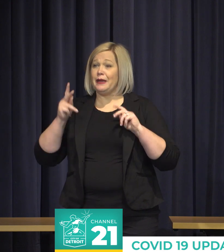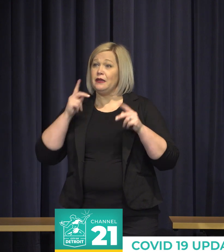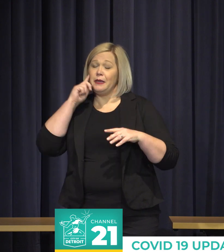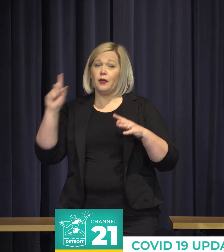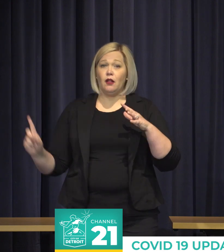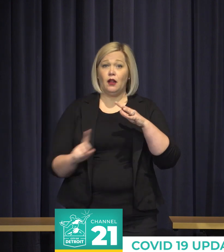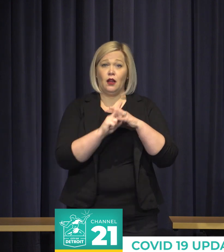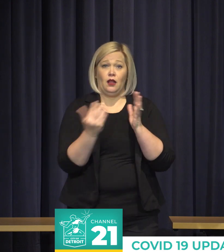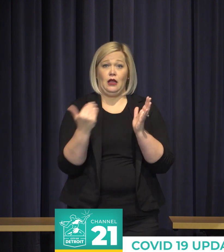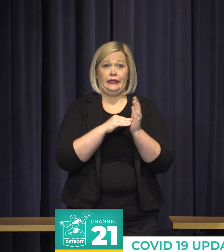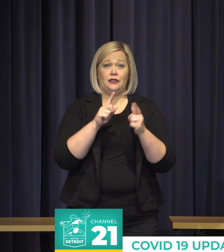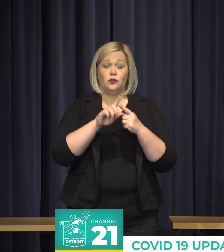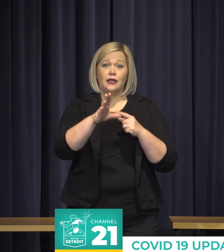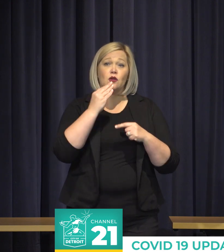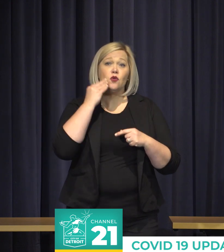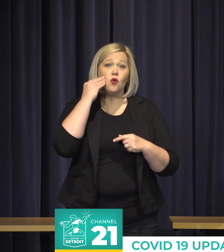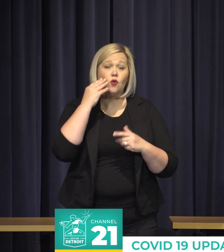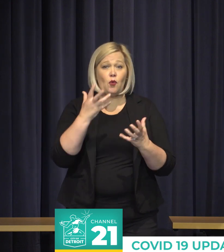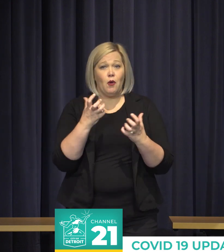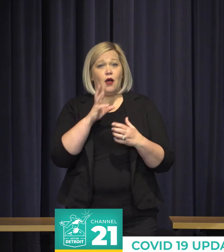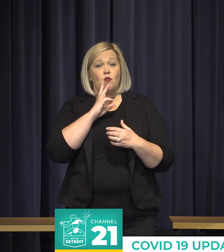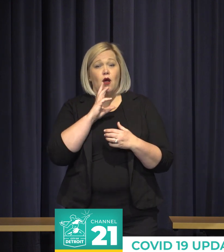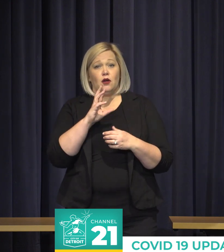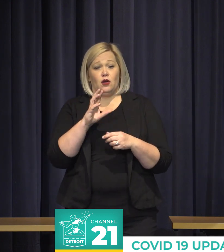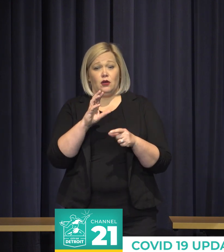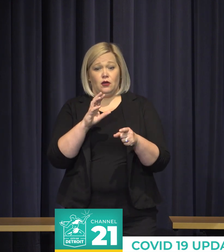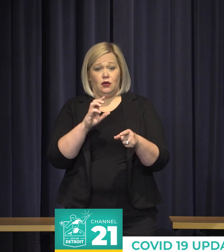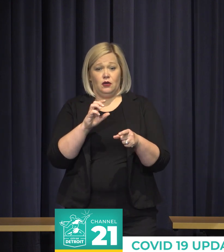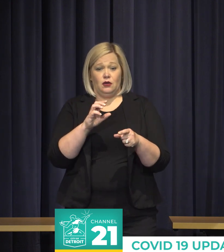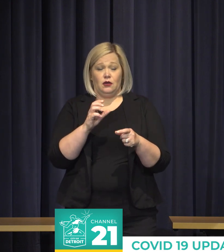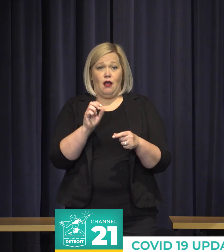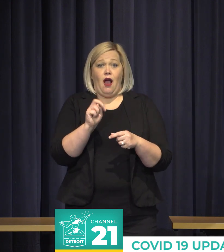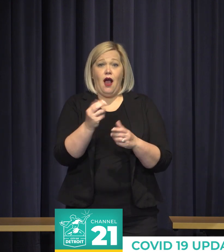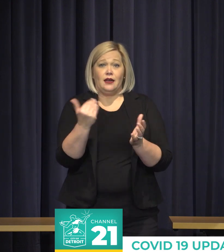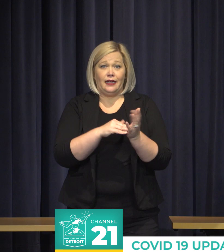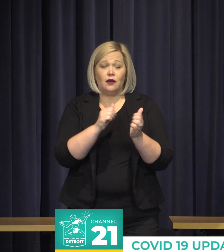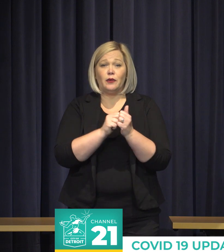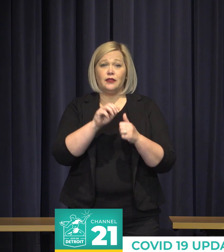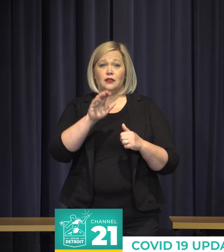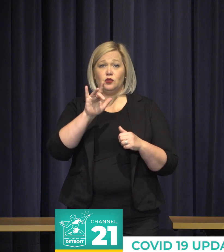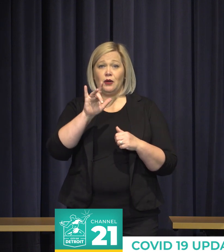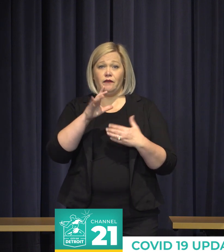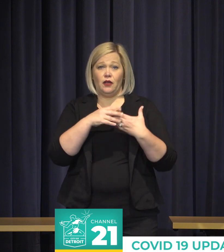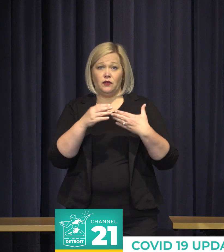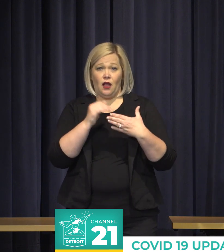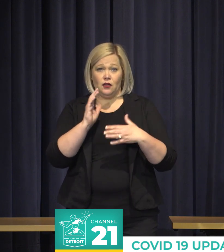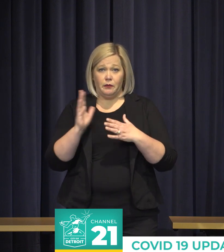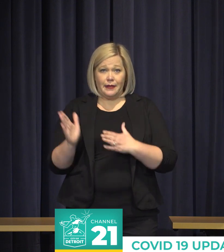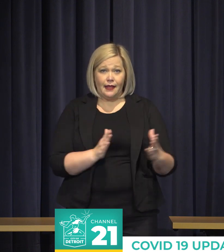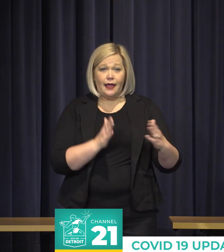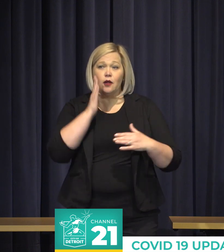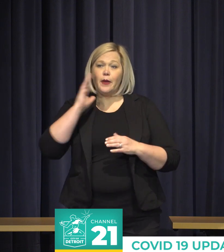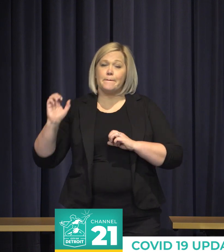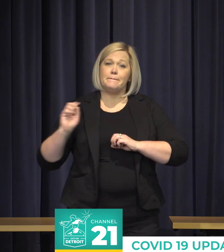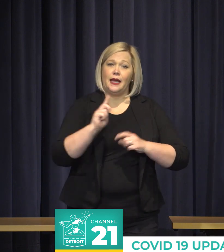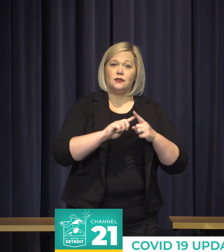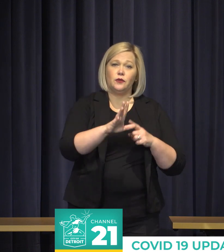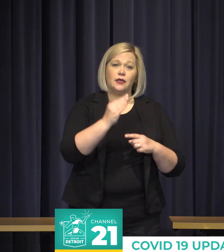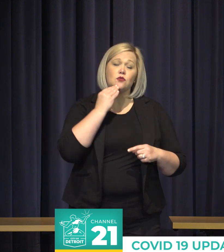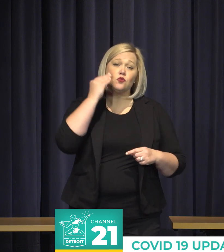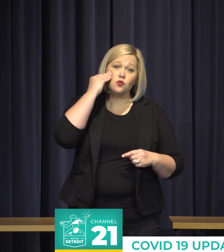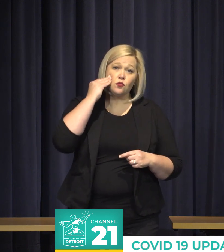back up and are turning their water off with the $25 arrangement, and they're going to move back into their house